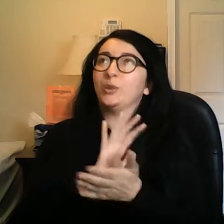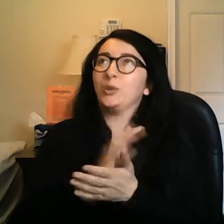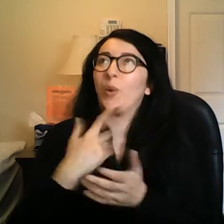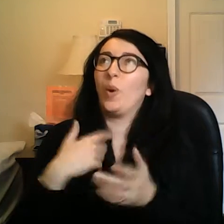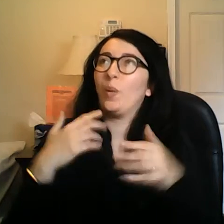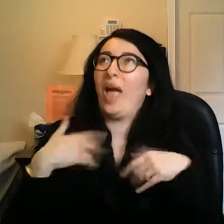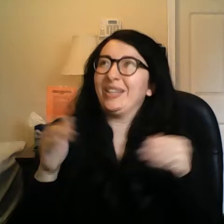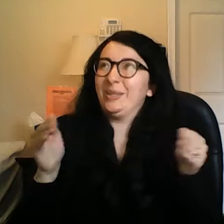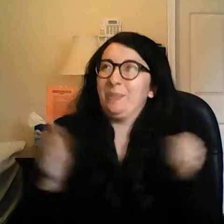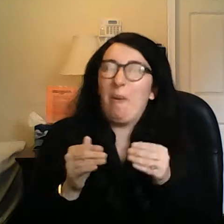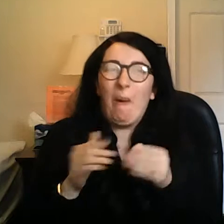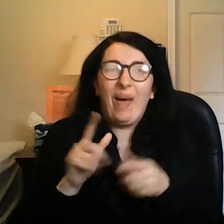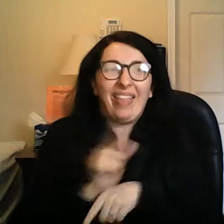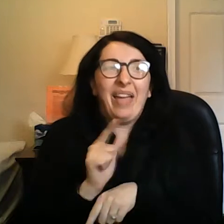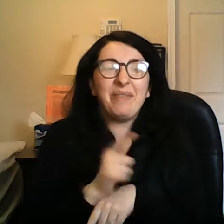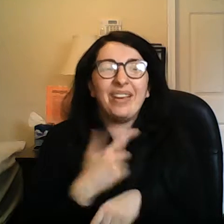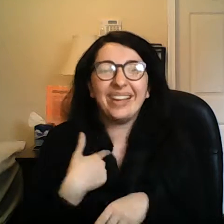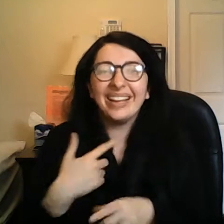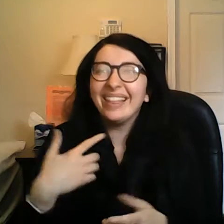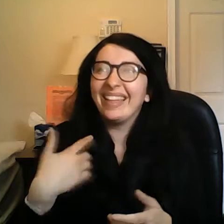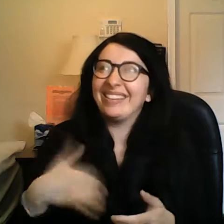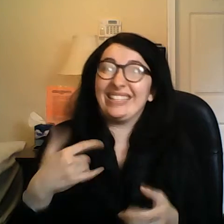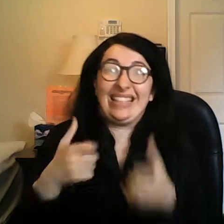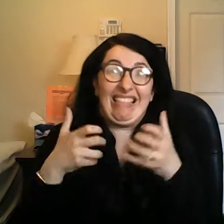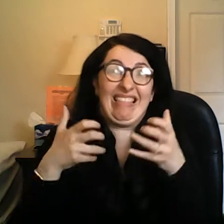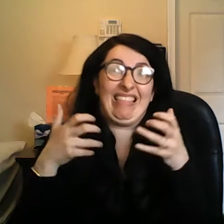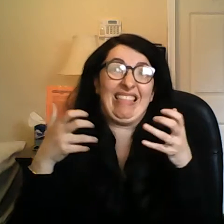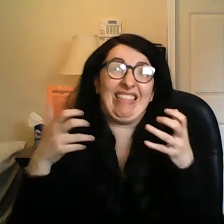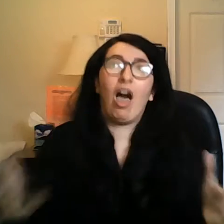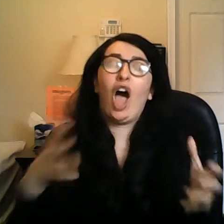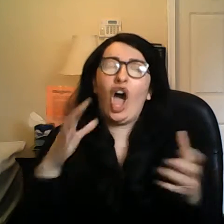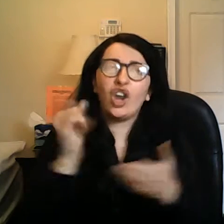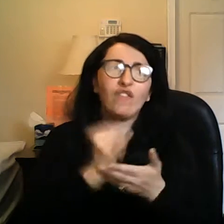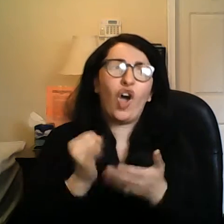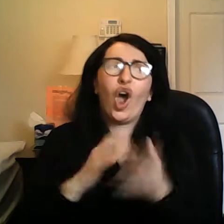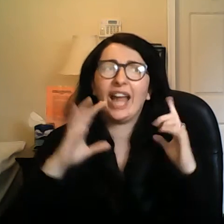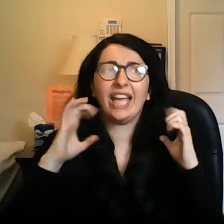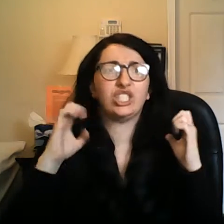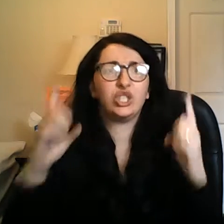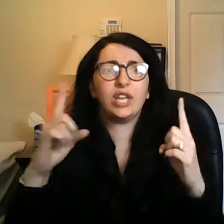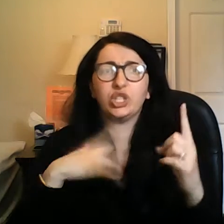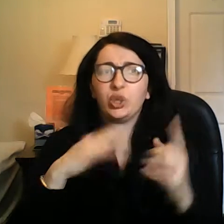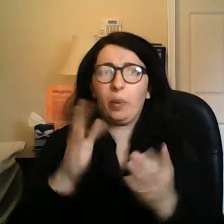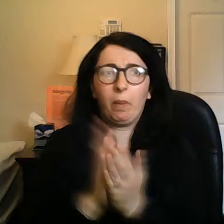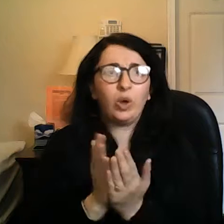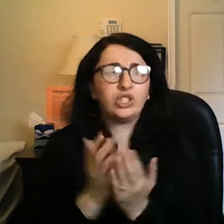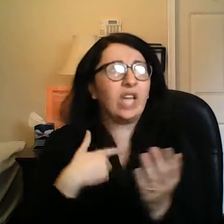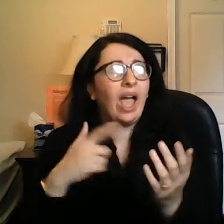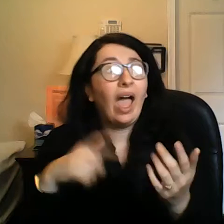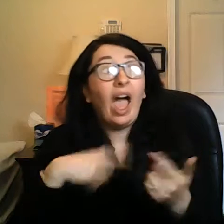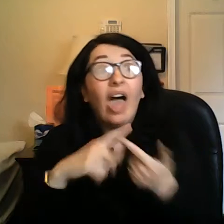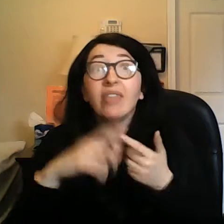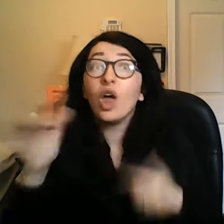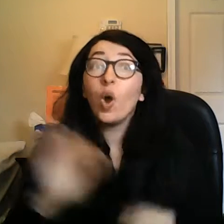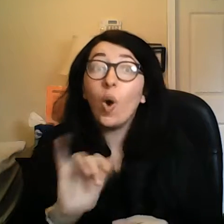and there were a lot of art educational books. There were even like health books that I could check out to learn about the anatomy and the